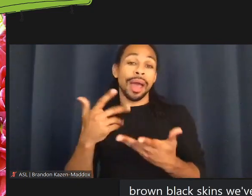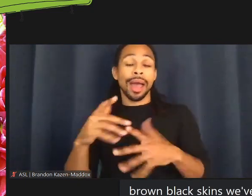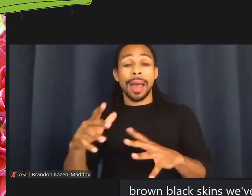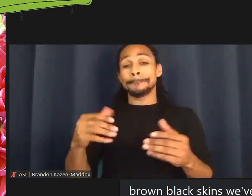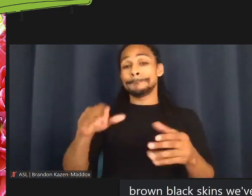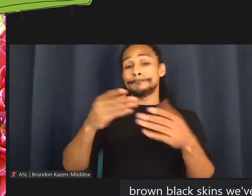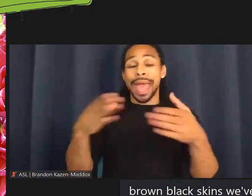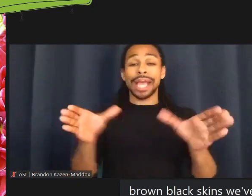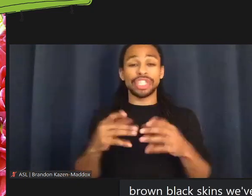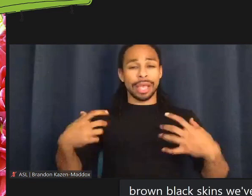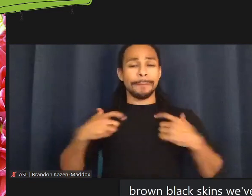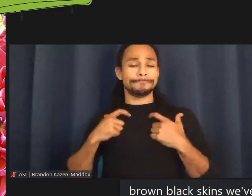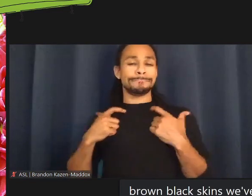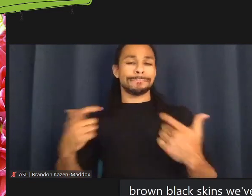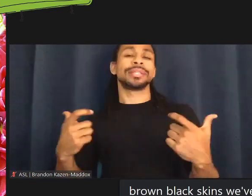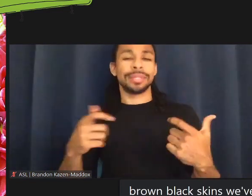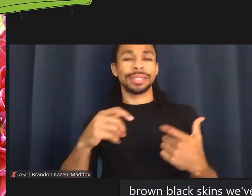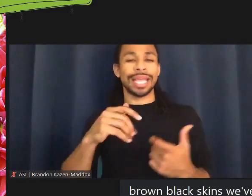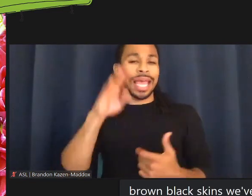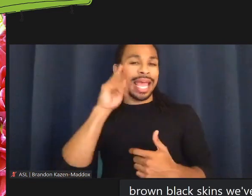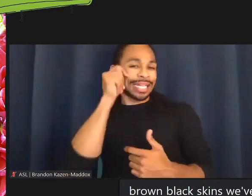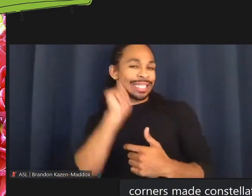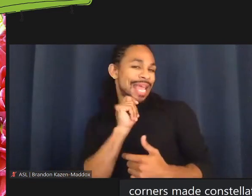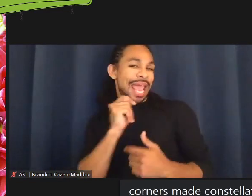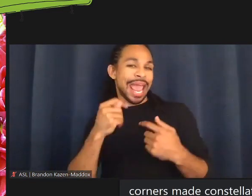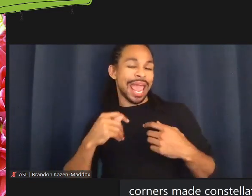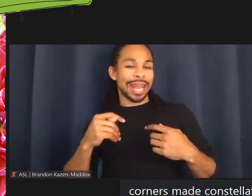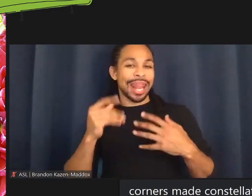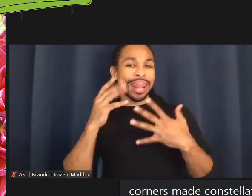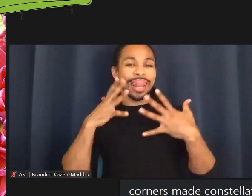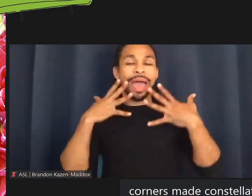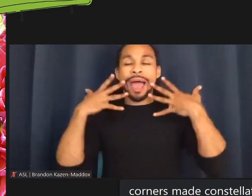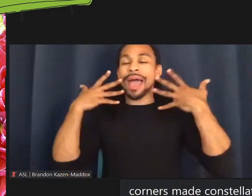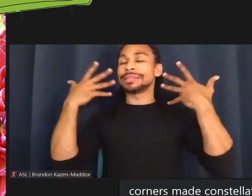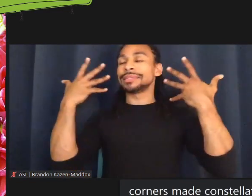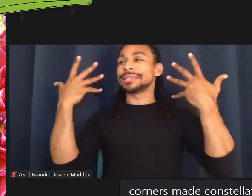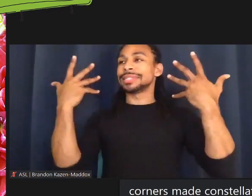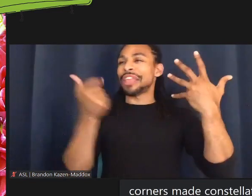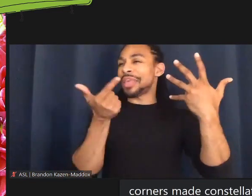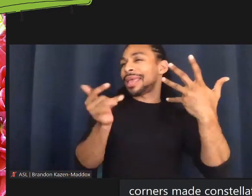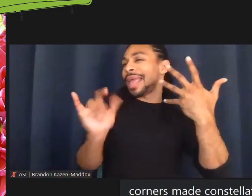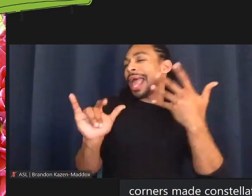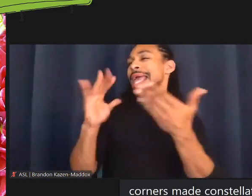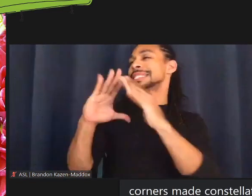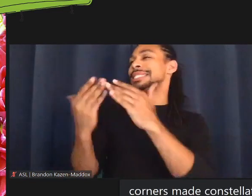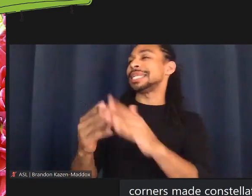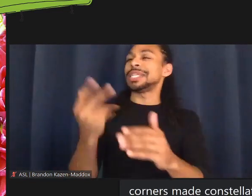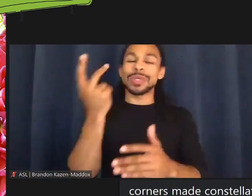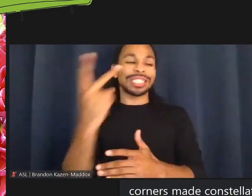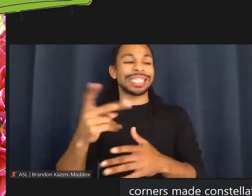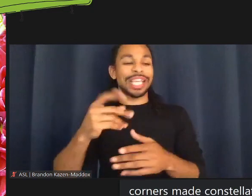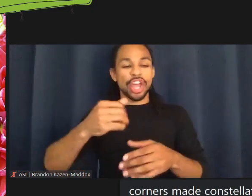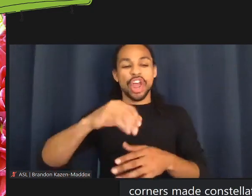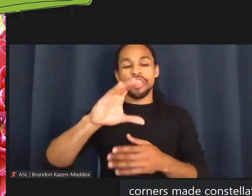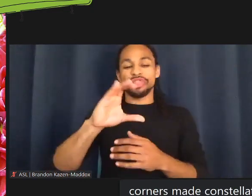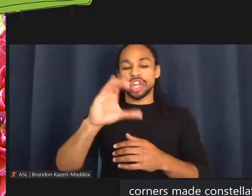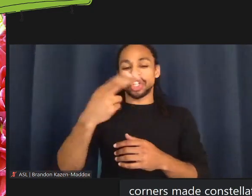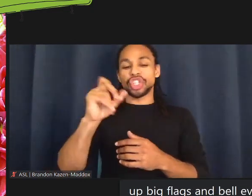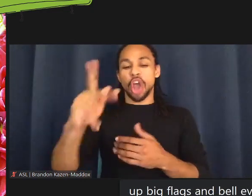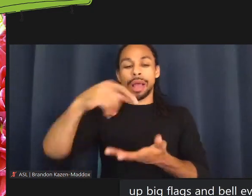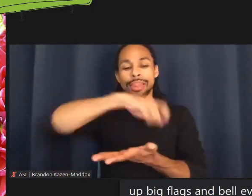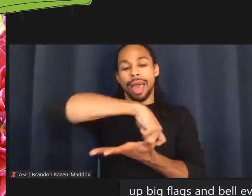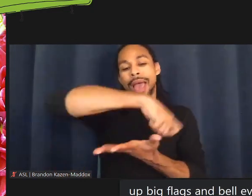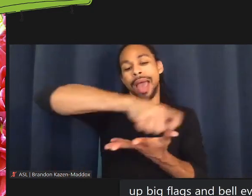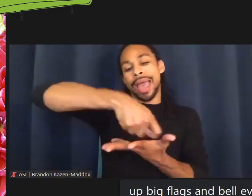muscled pecs, tan lines. In the gayest of cities, as many as chalk lines on the concrete. None